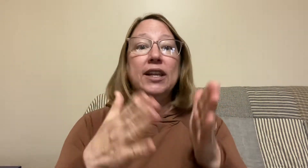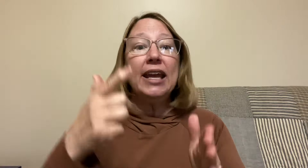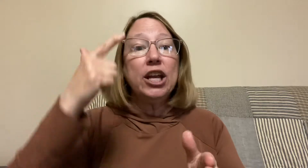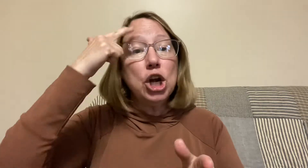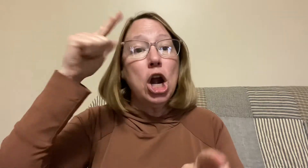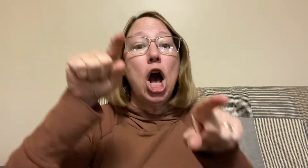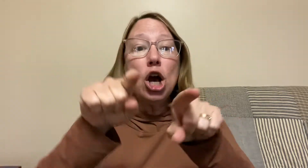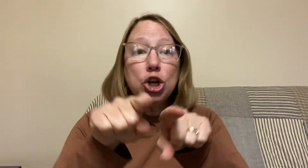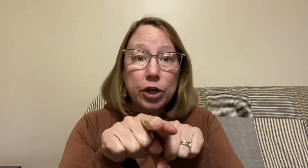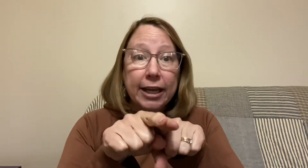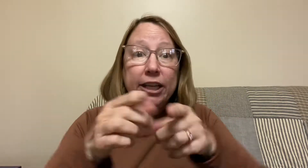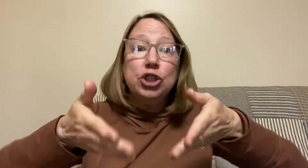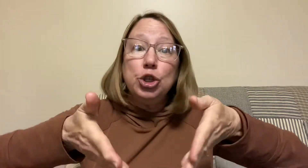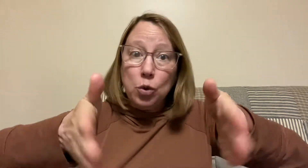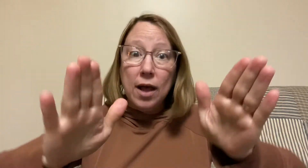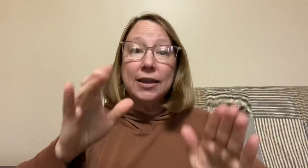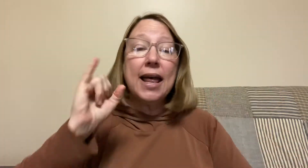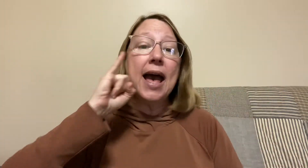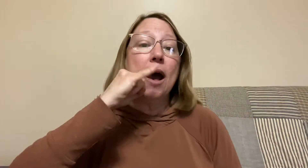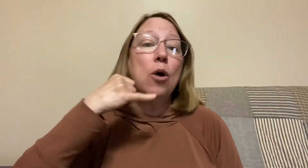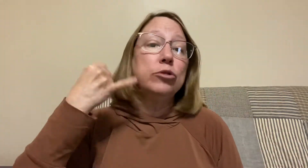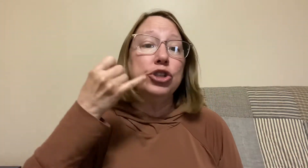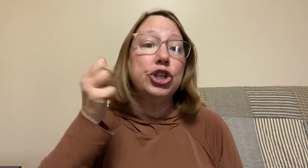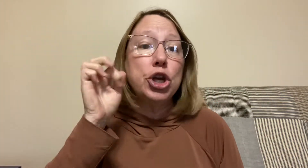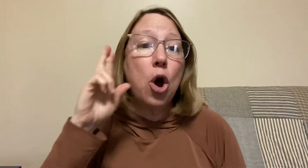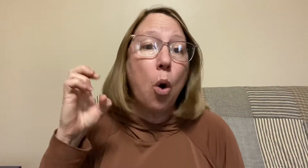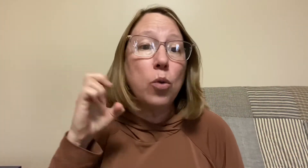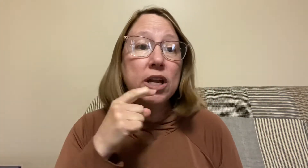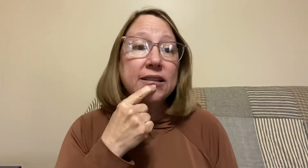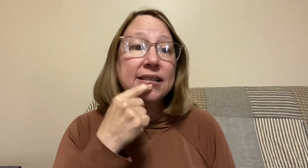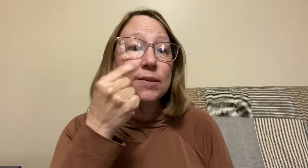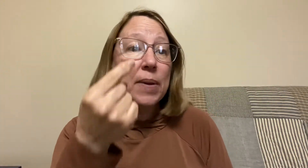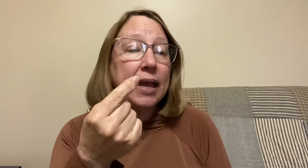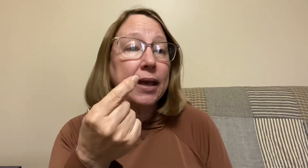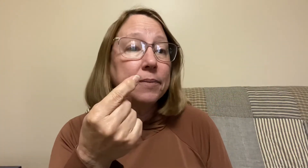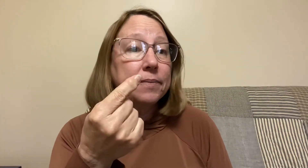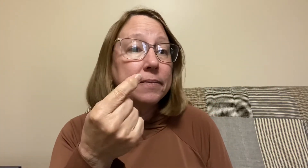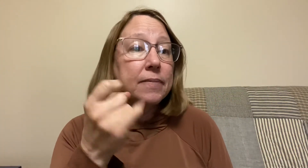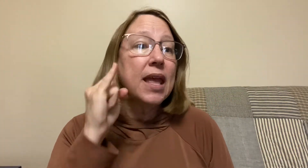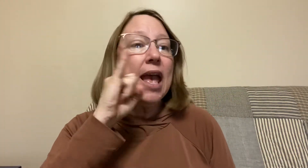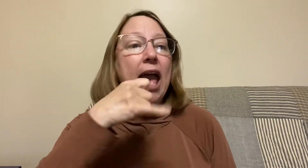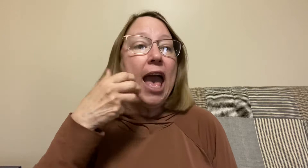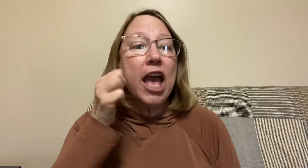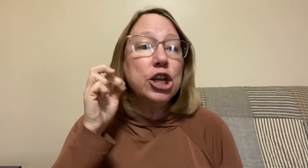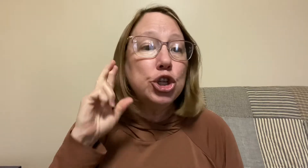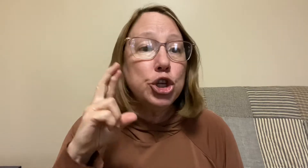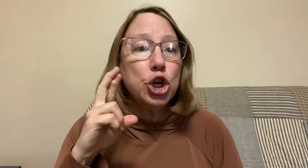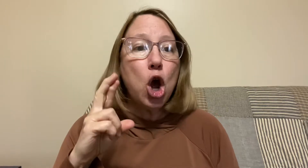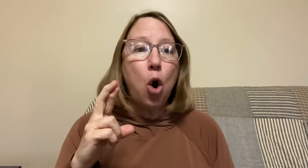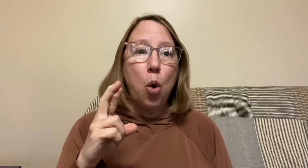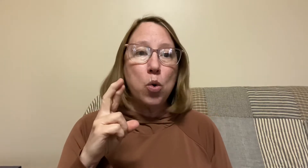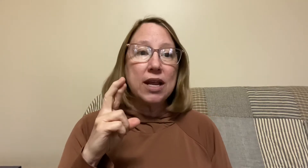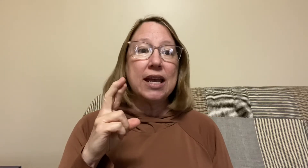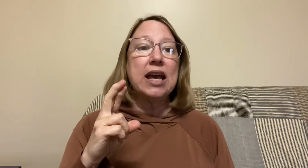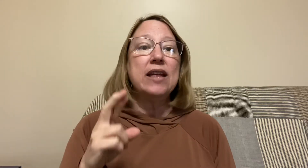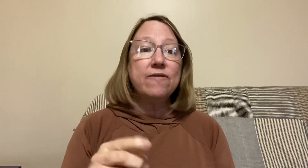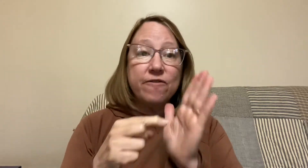So Joan, she traveled to a nearby town, and there she told